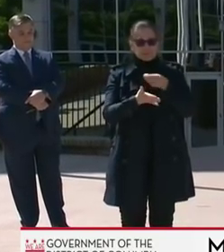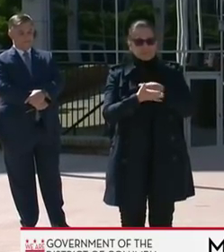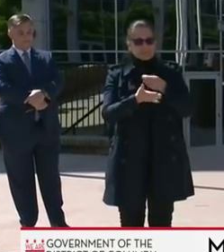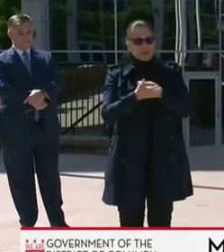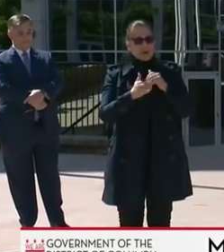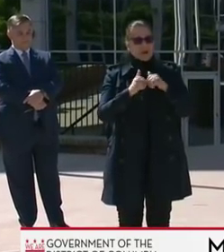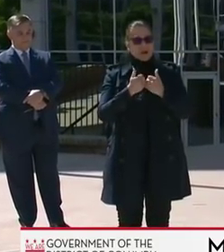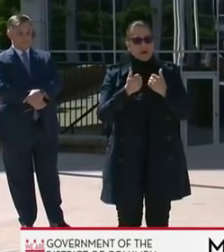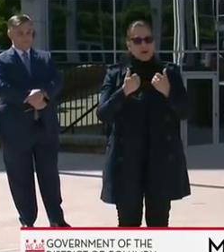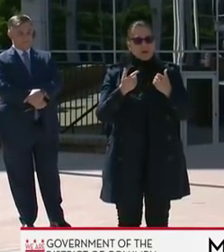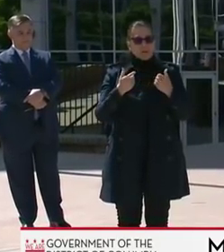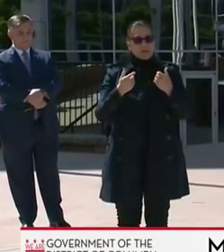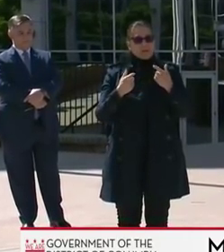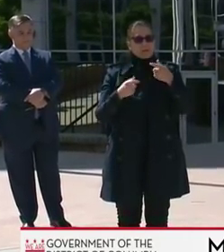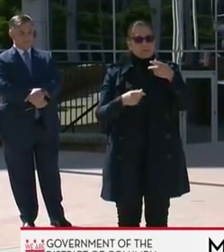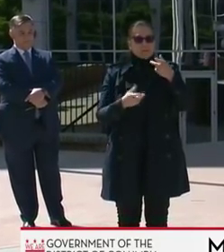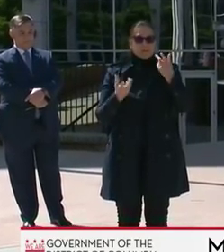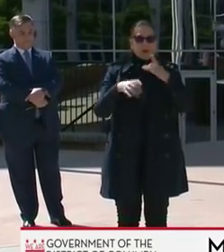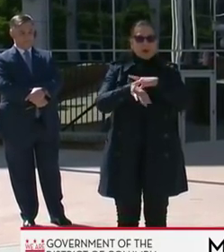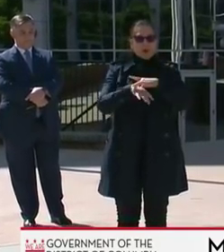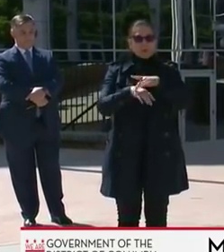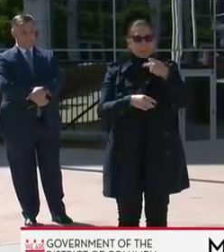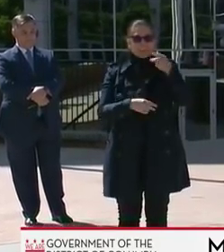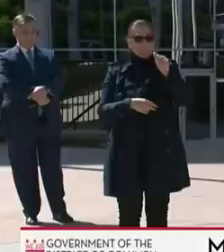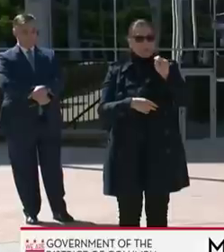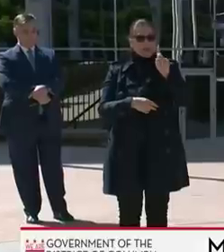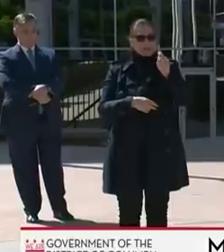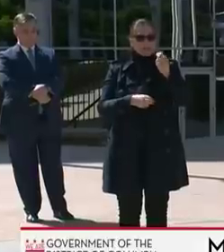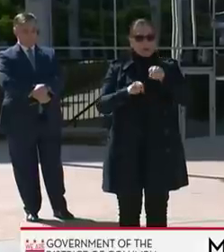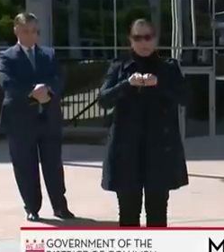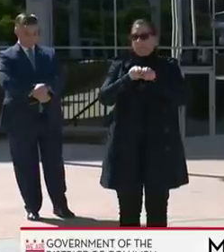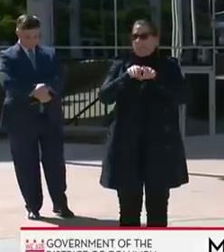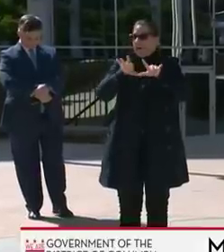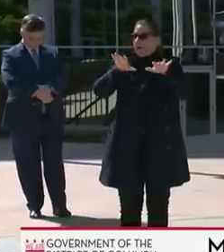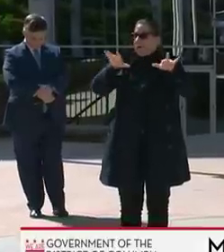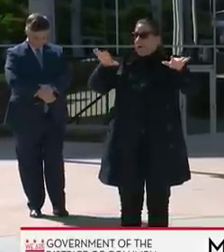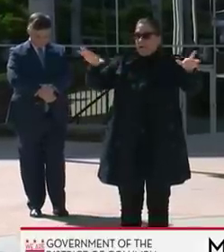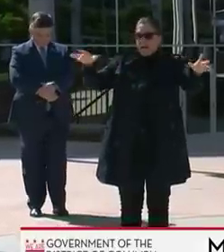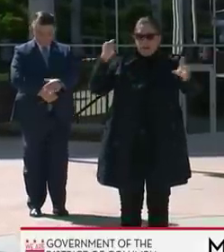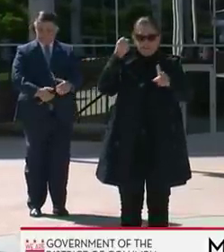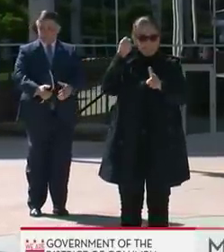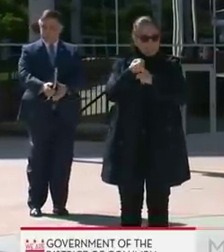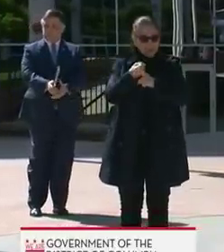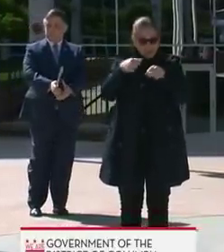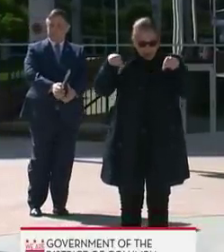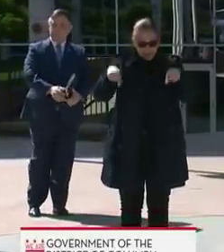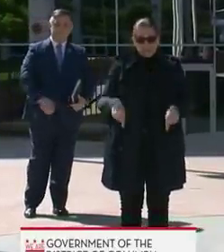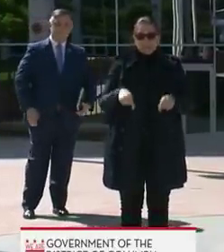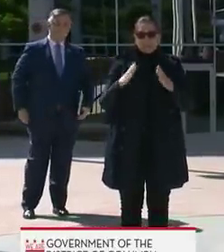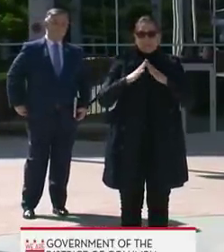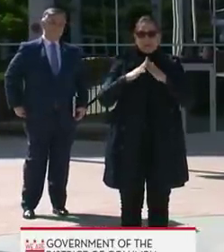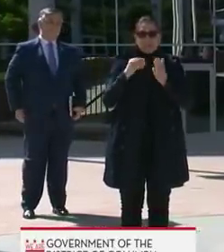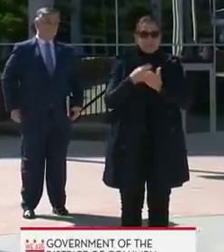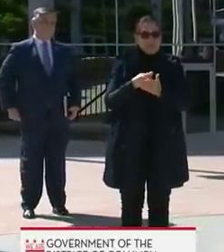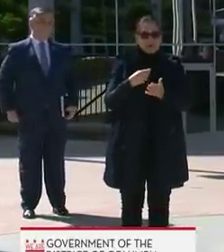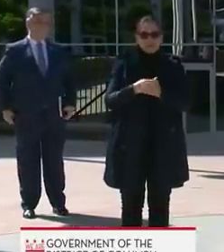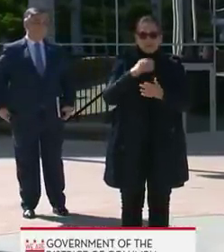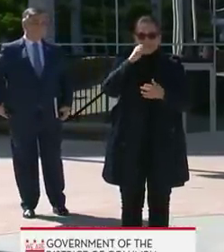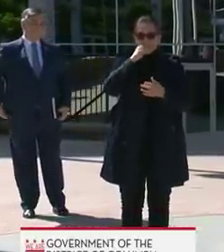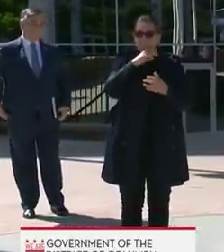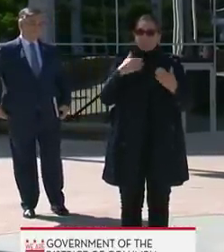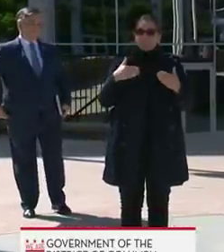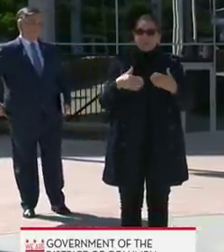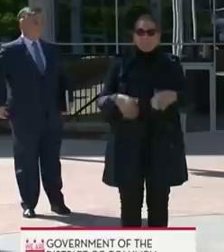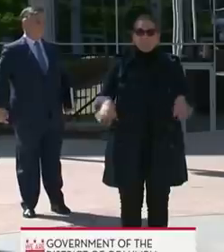impacts on the district's finances. And it is incumbent upon all of us to continue to make great